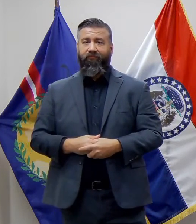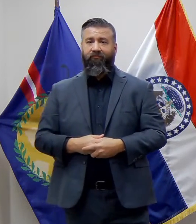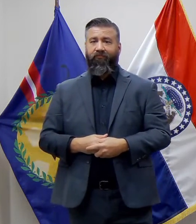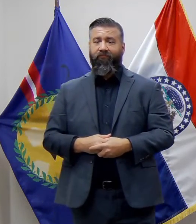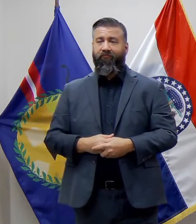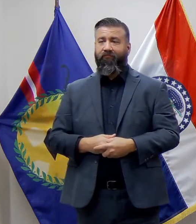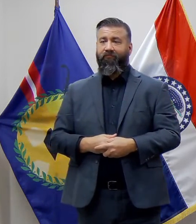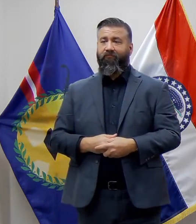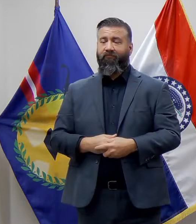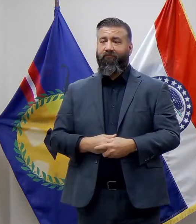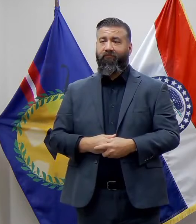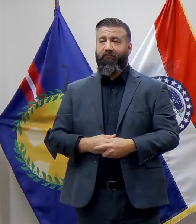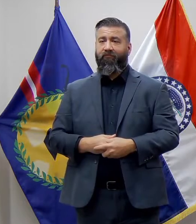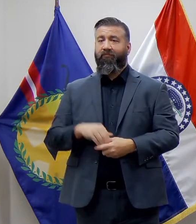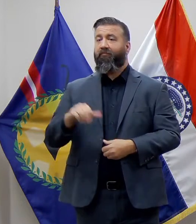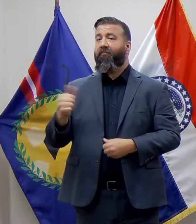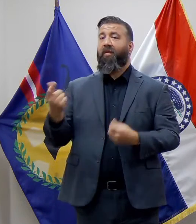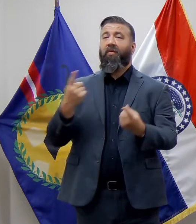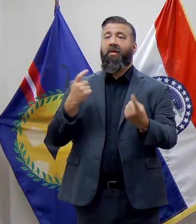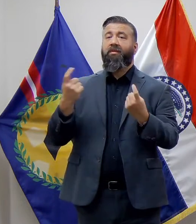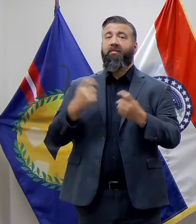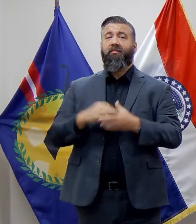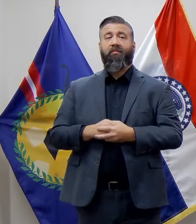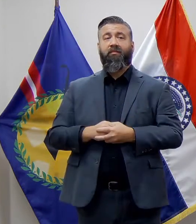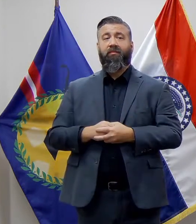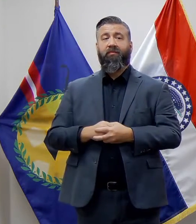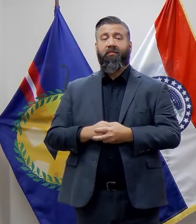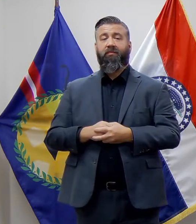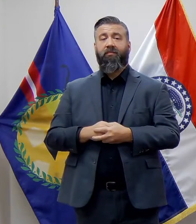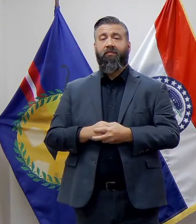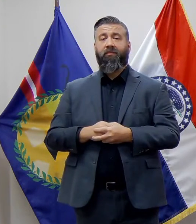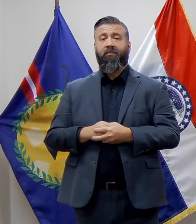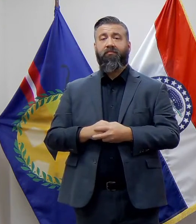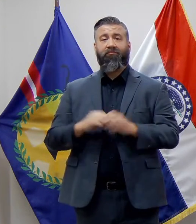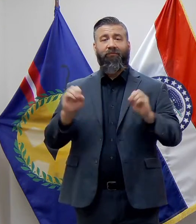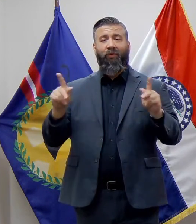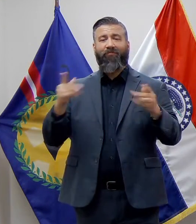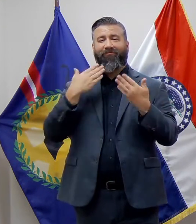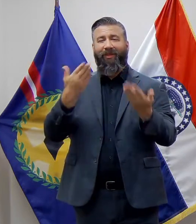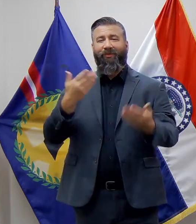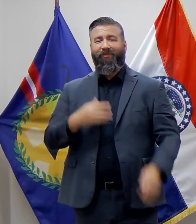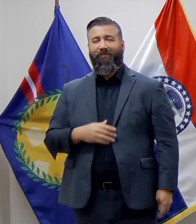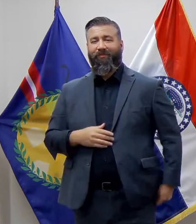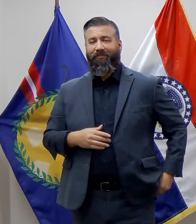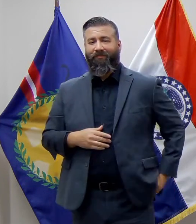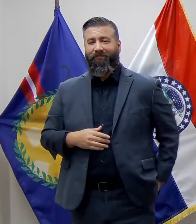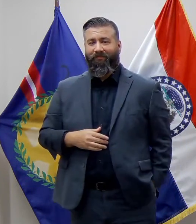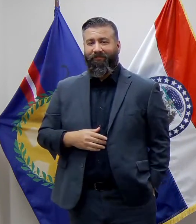Any other questions? Okay, thank you.